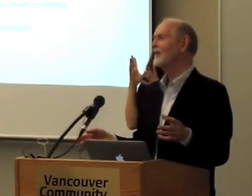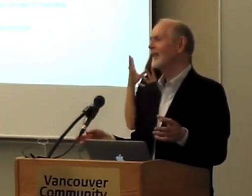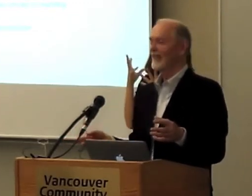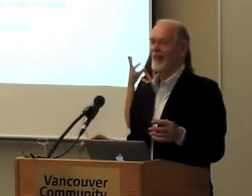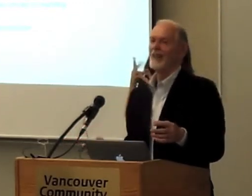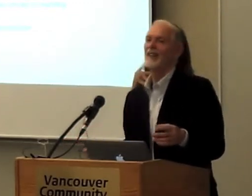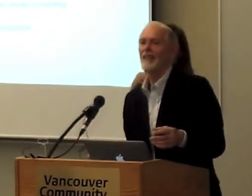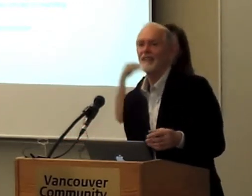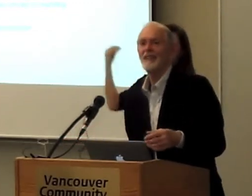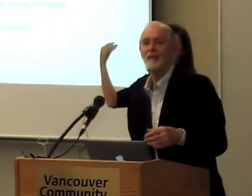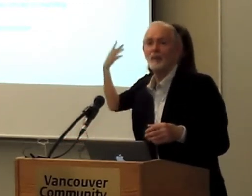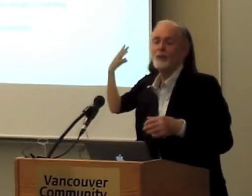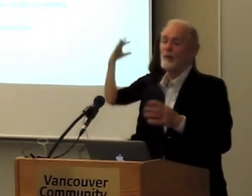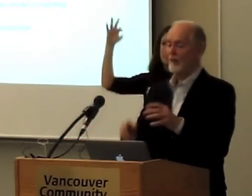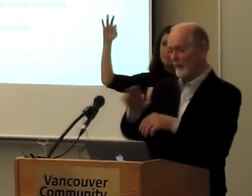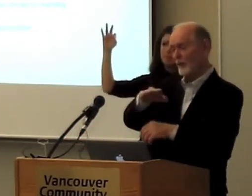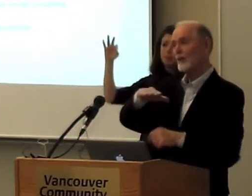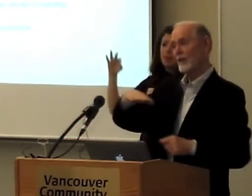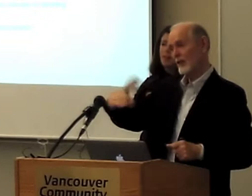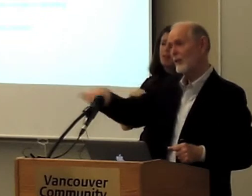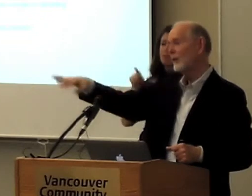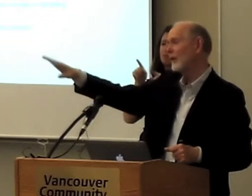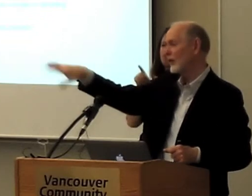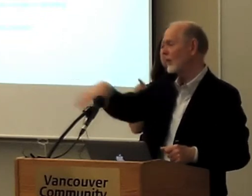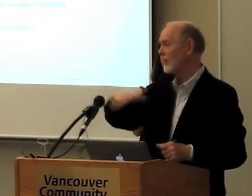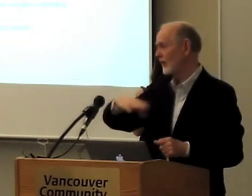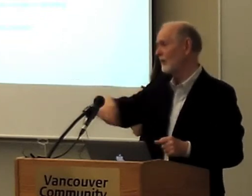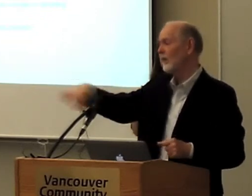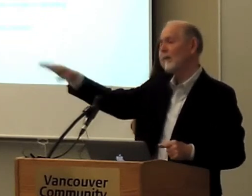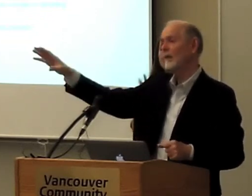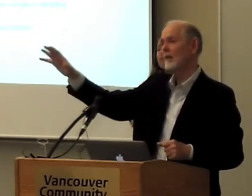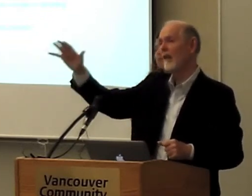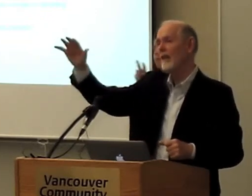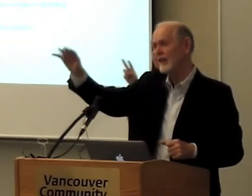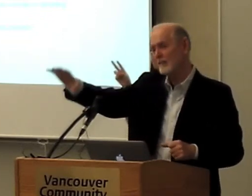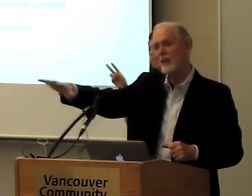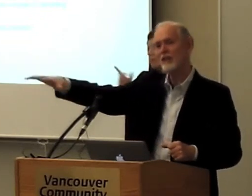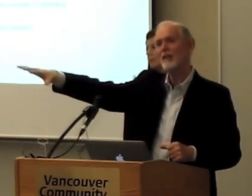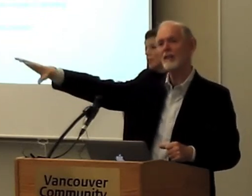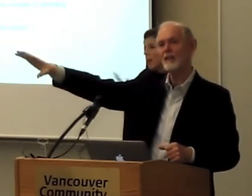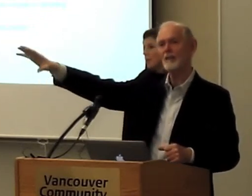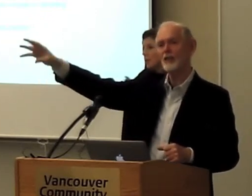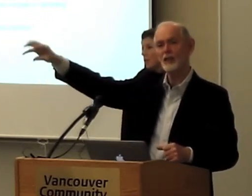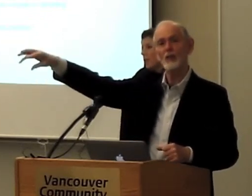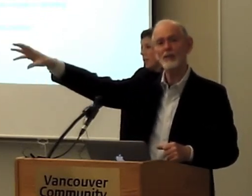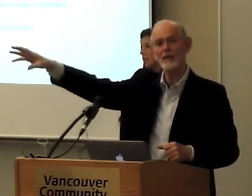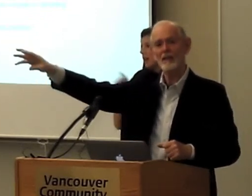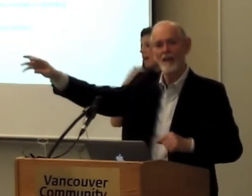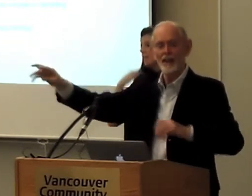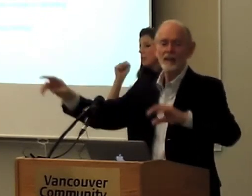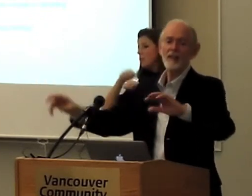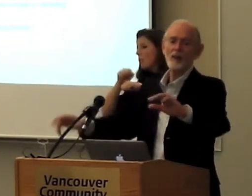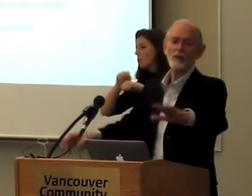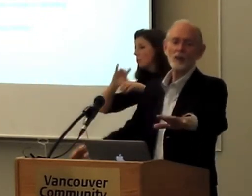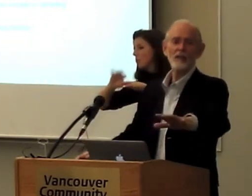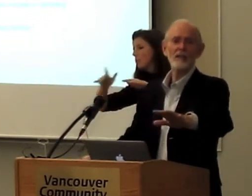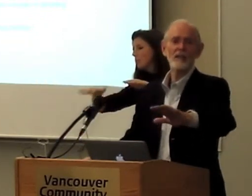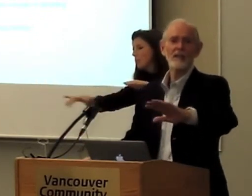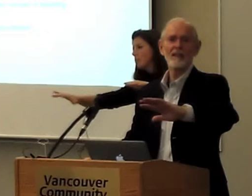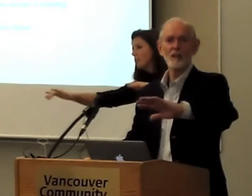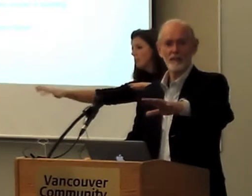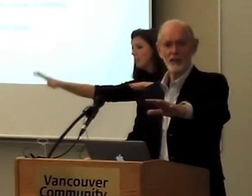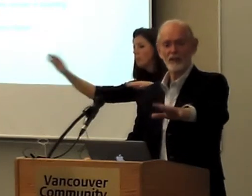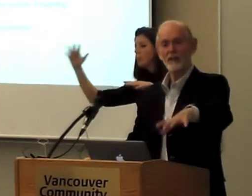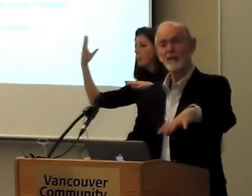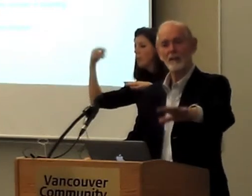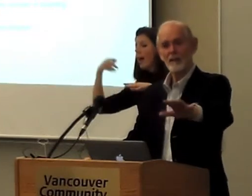warmth of Vancouver, and put your feet up on the stone wall. There's a grey stone wall around it. There's a moss garden with stones in it, and then you can look at